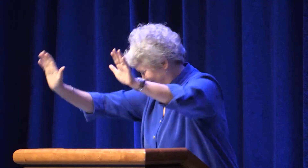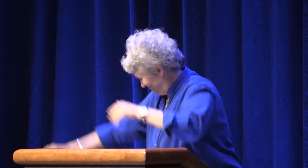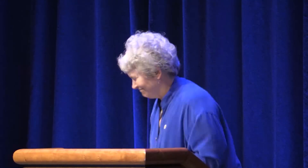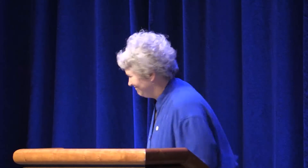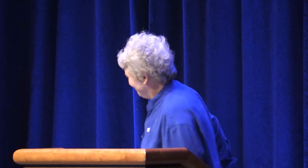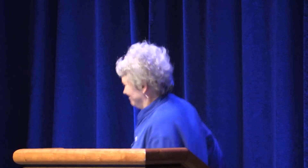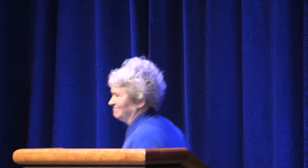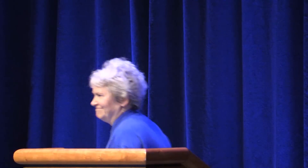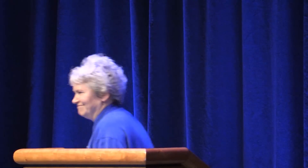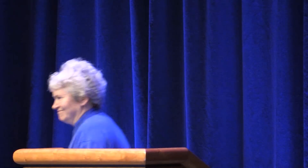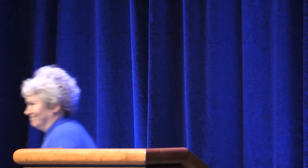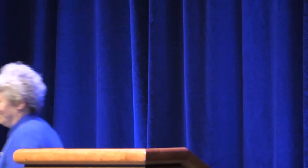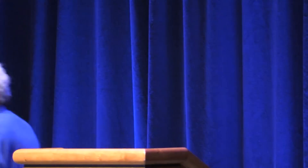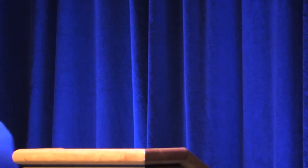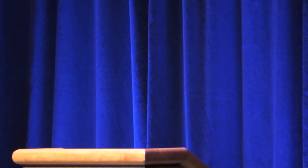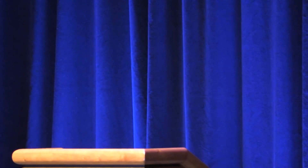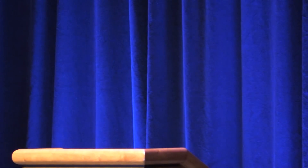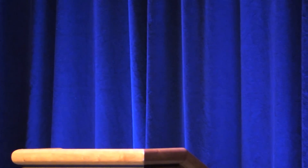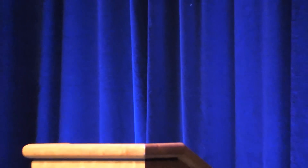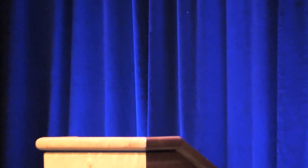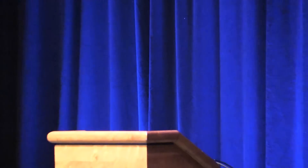Thank you very much, and good night.